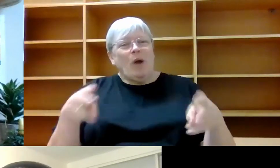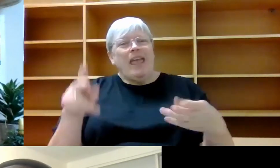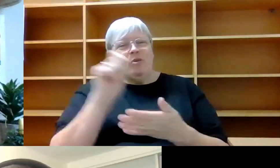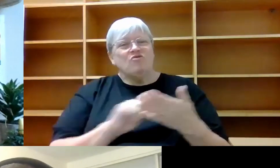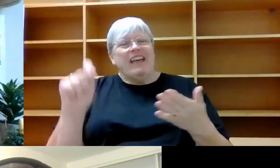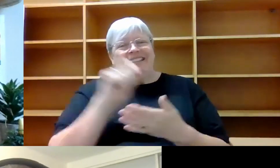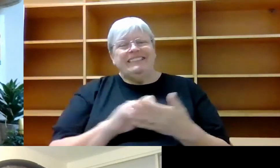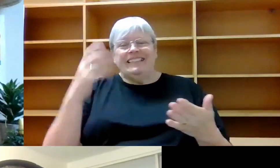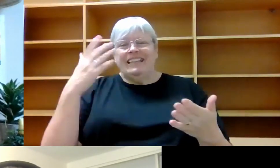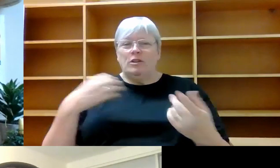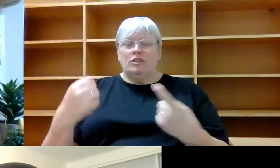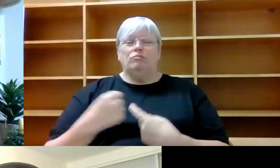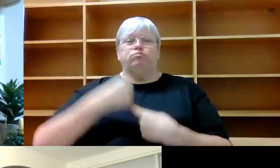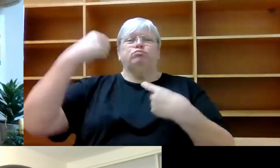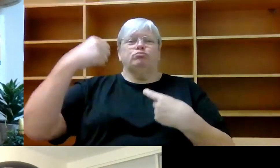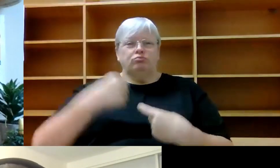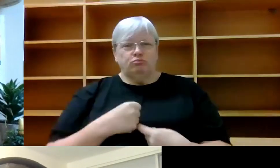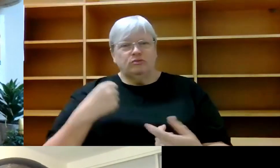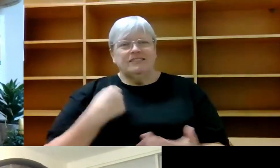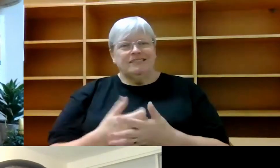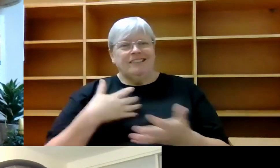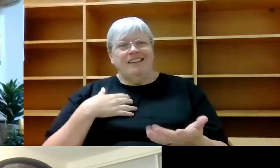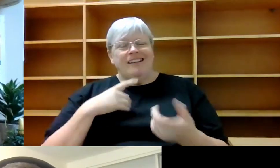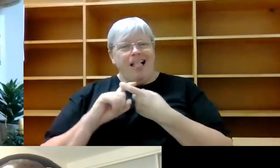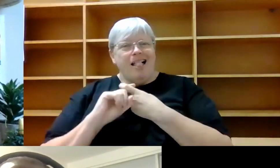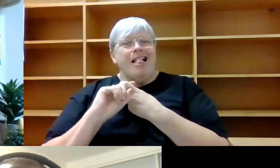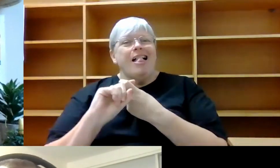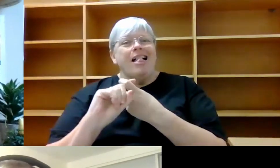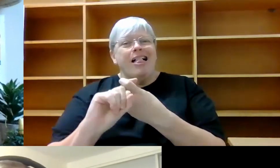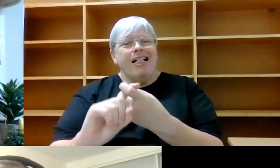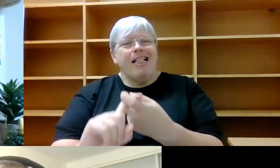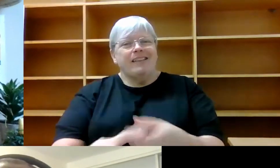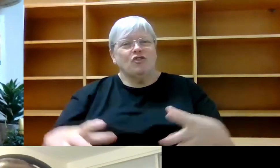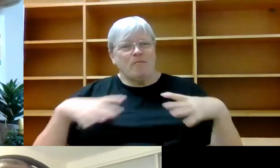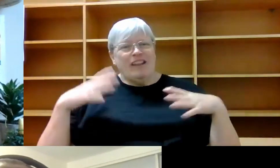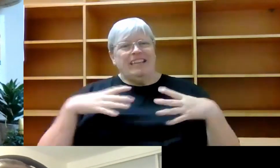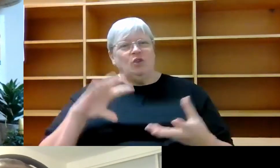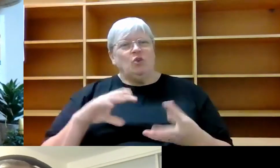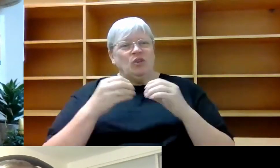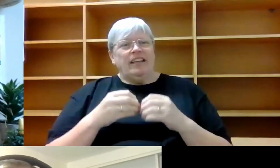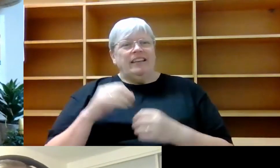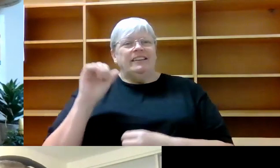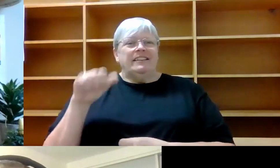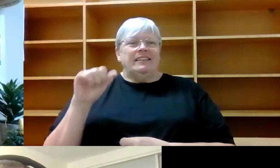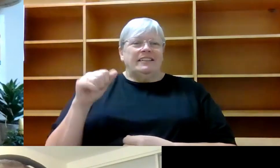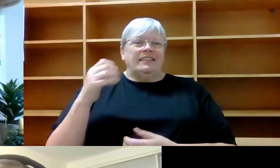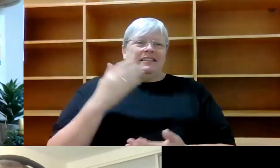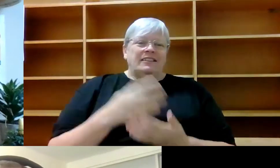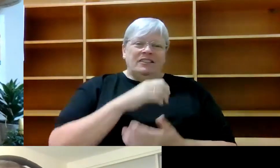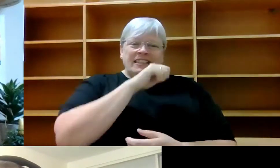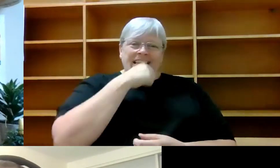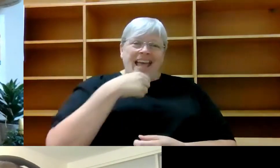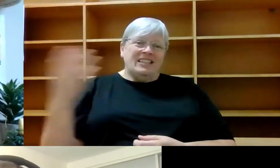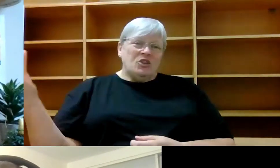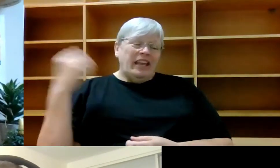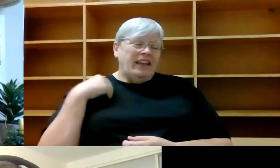want it to hit me, kind of to have an impact on me, so I'm ready to create. It's really nice to hear you talk about